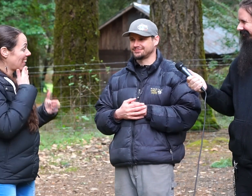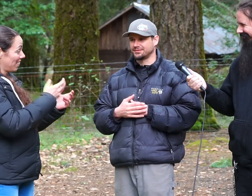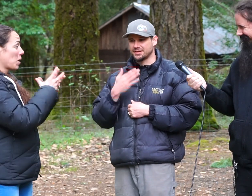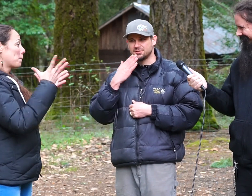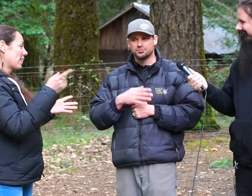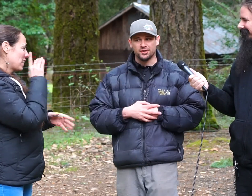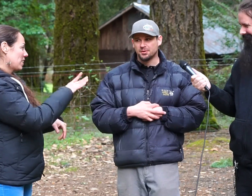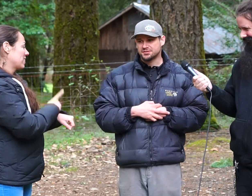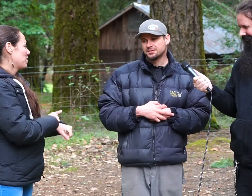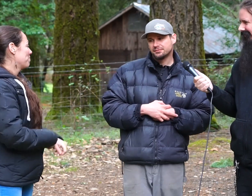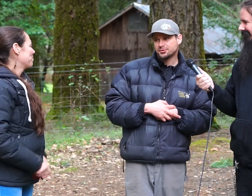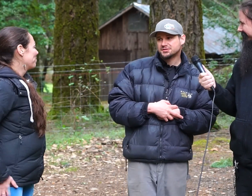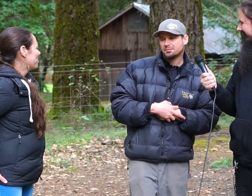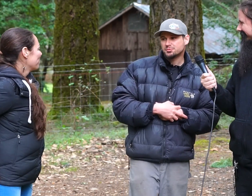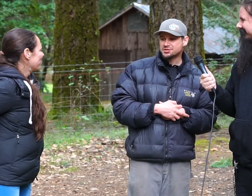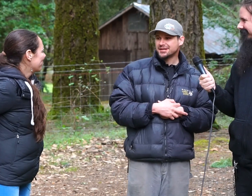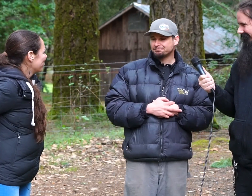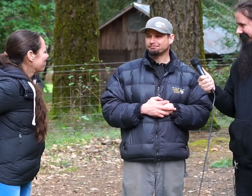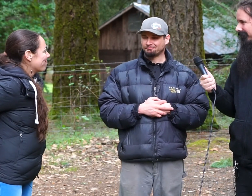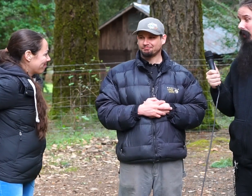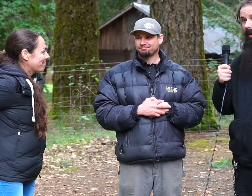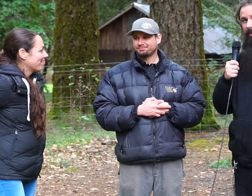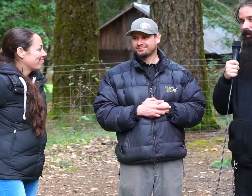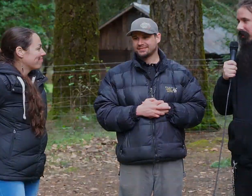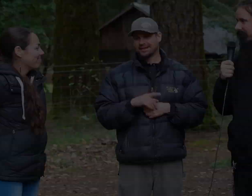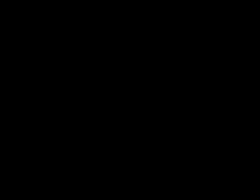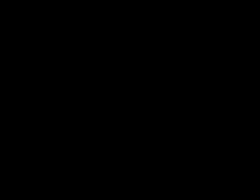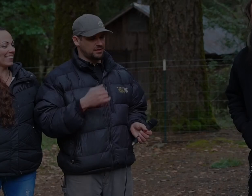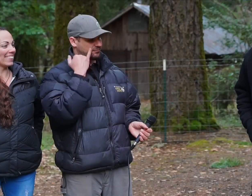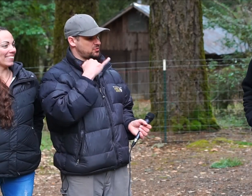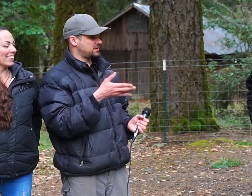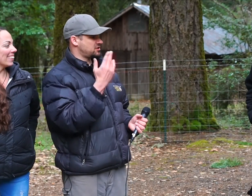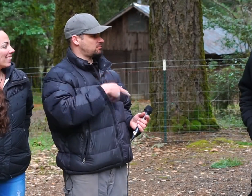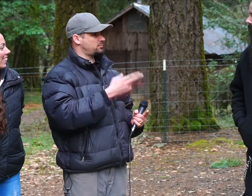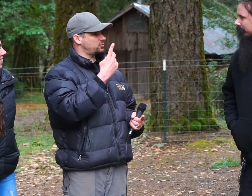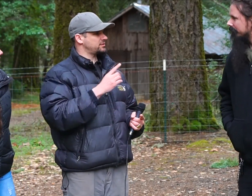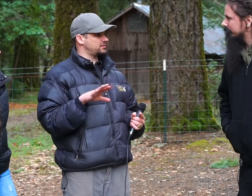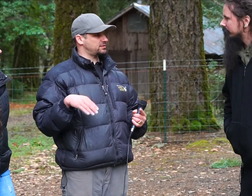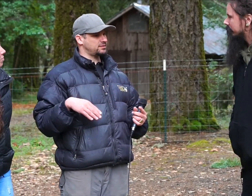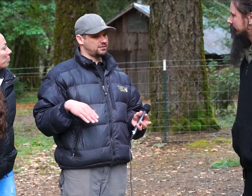thank you very much for your time we appreciate it I appreciate it if you had to come up with a